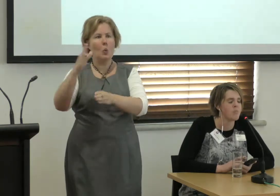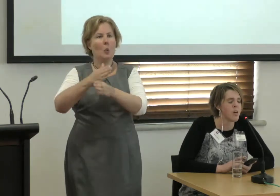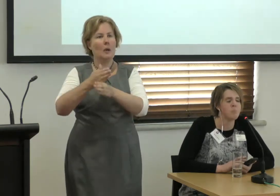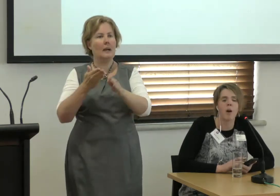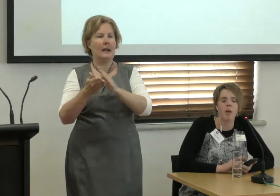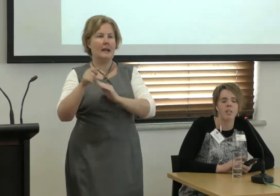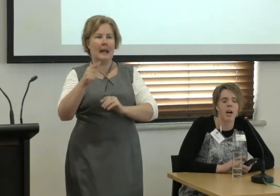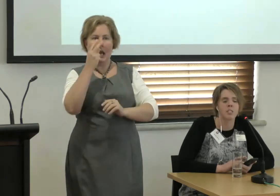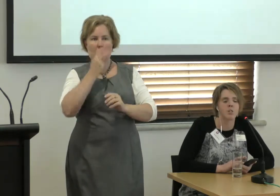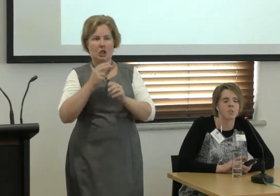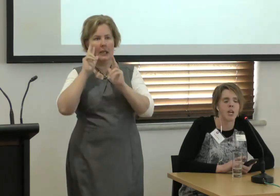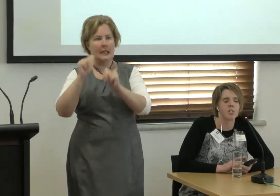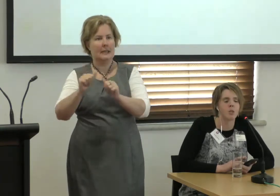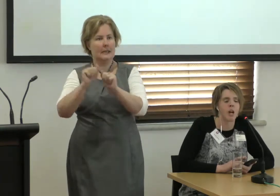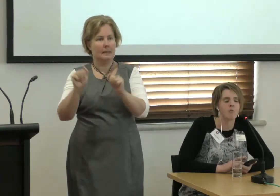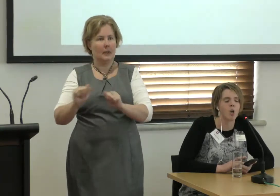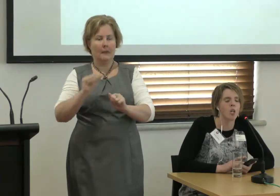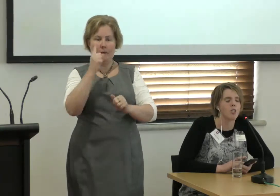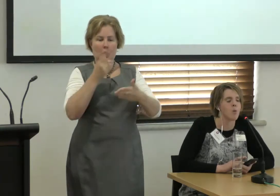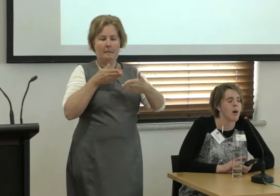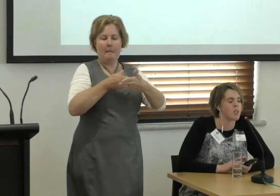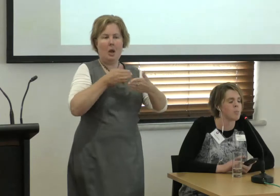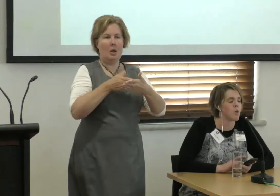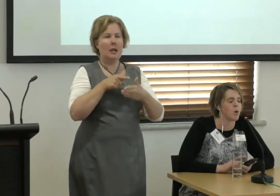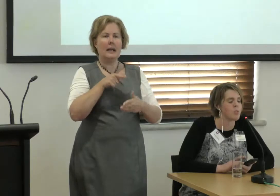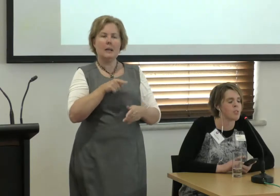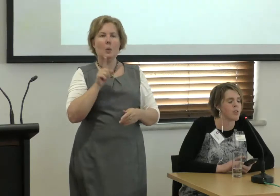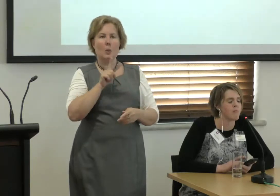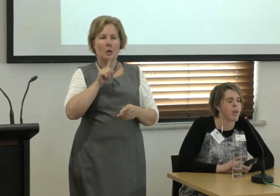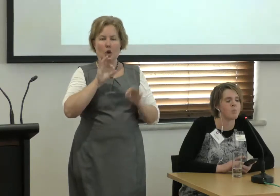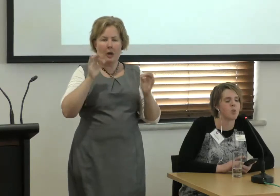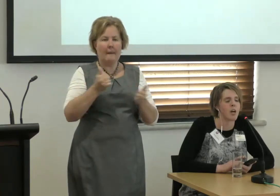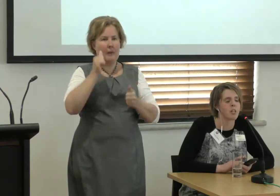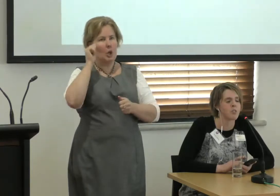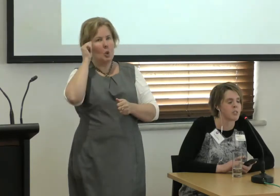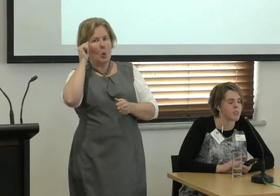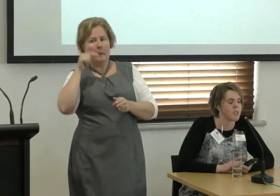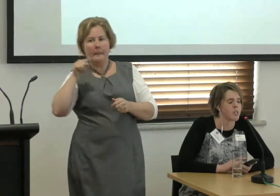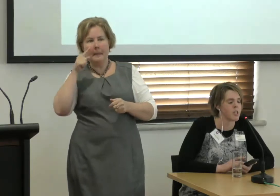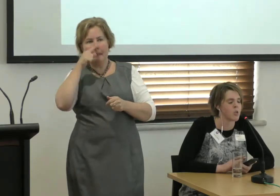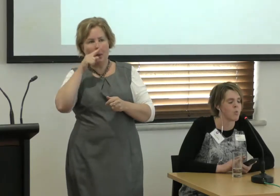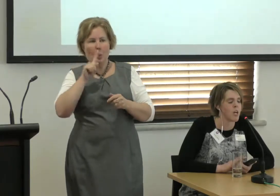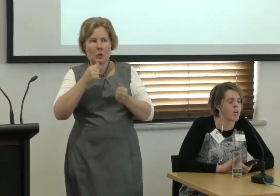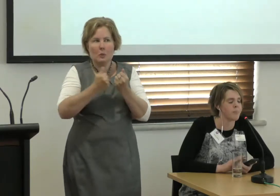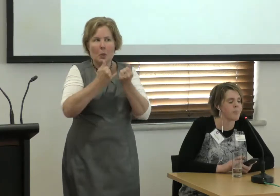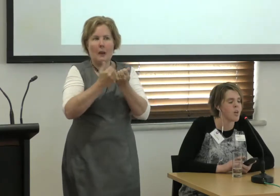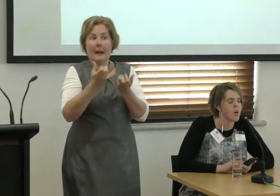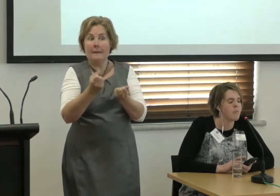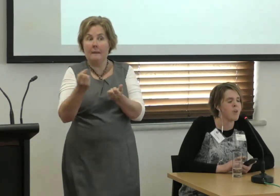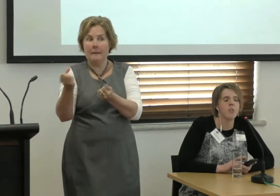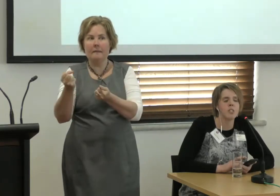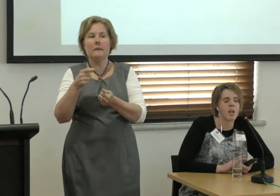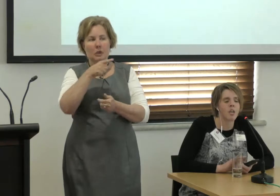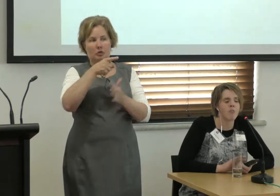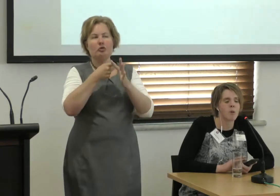The first barrier to access relates to a lack of knowledge about the support options that are available, and Kristen touched on this already.